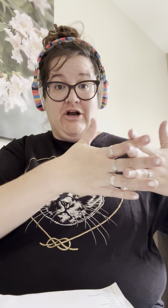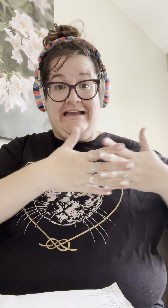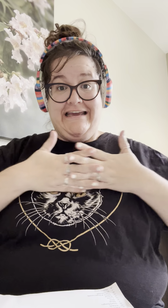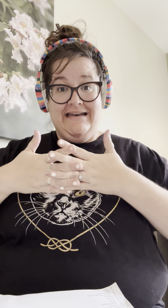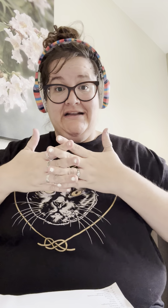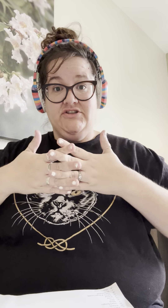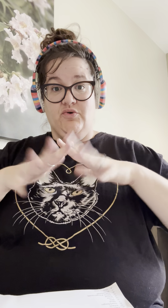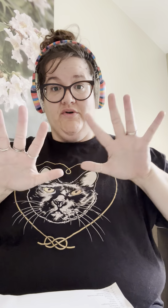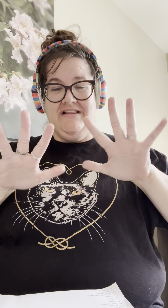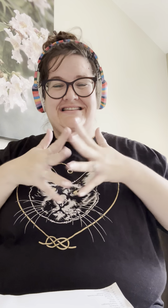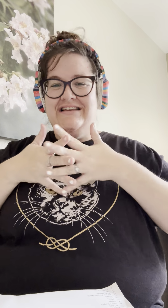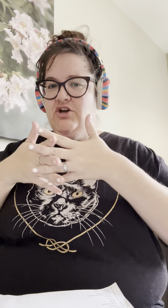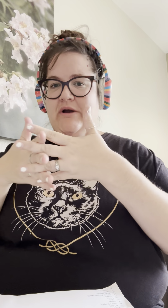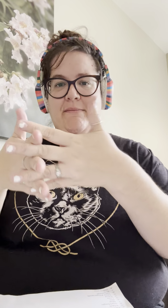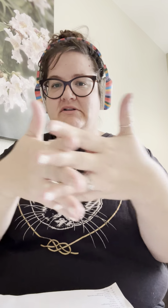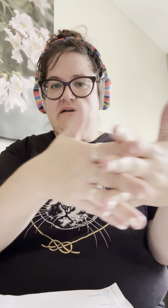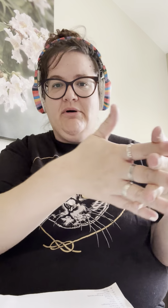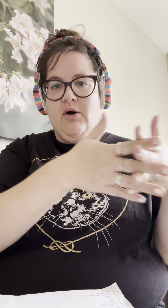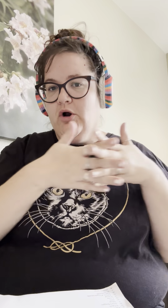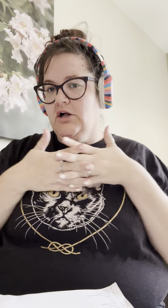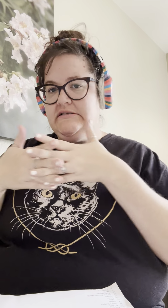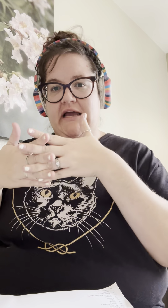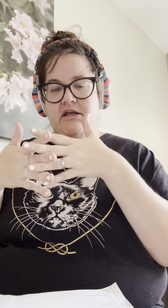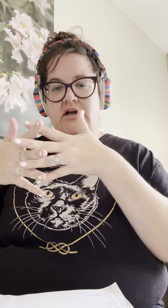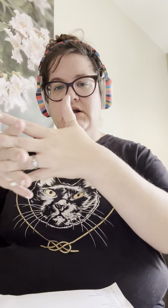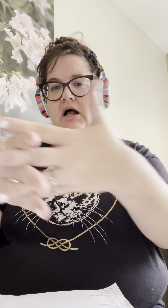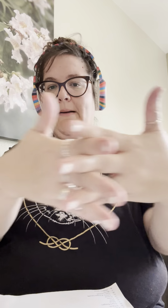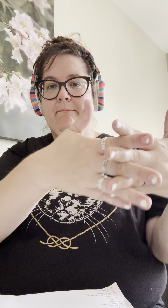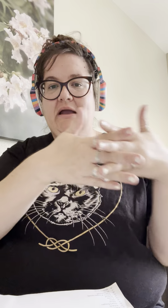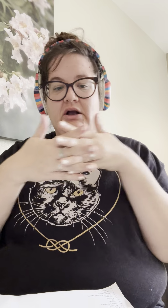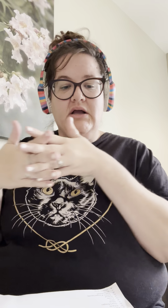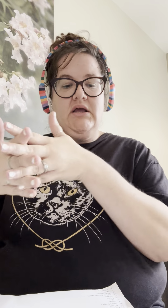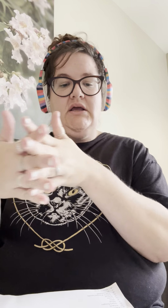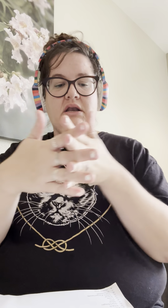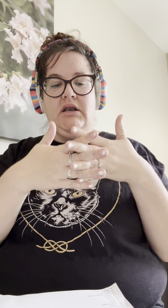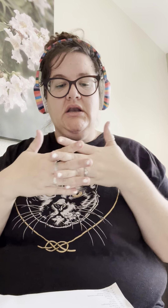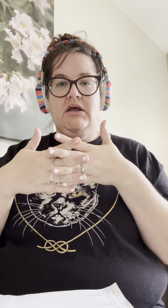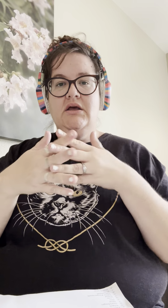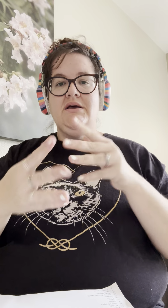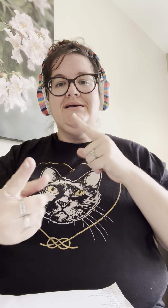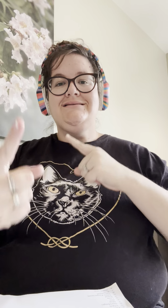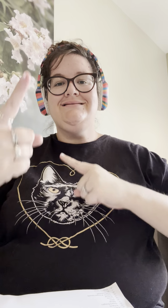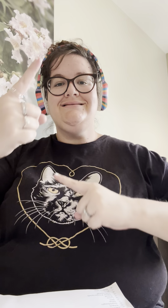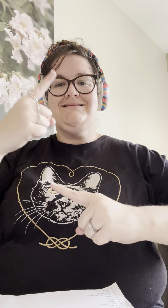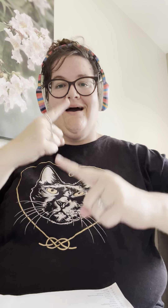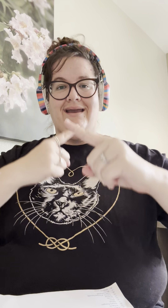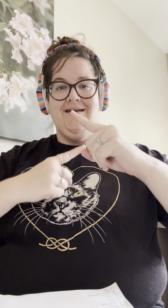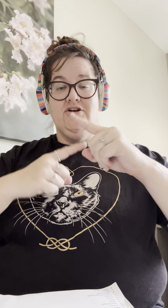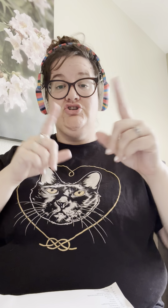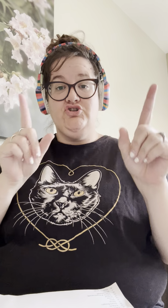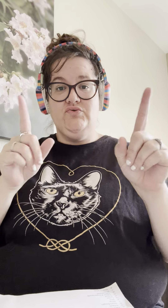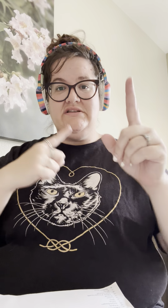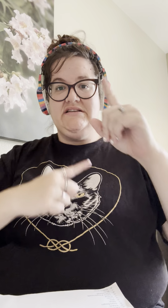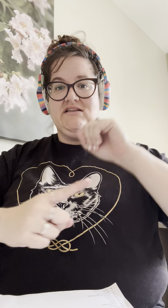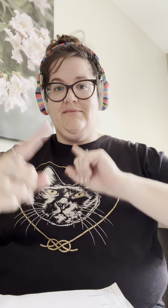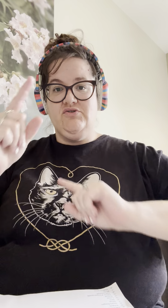American, so this is like the great melting pot, we're all together. American sign, 2 D's coming towards